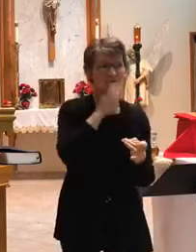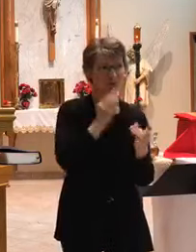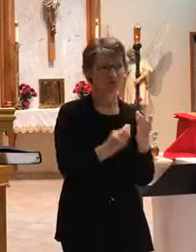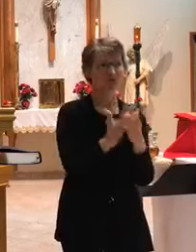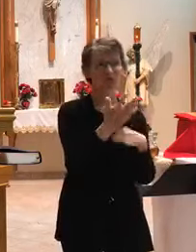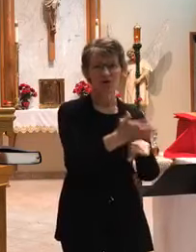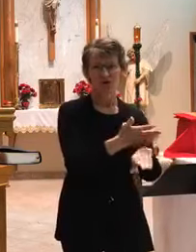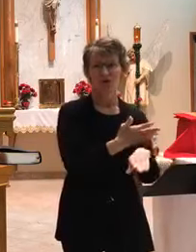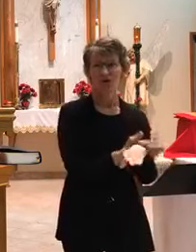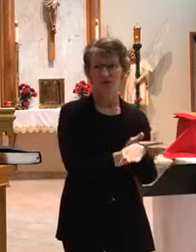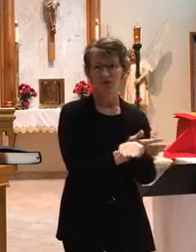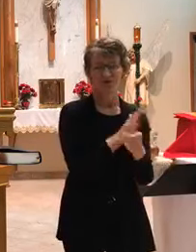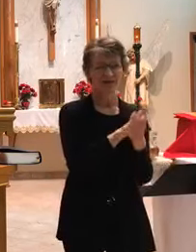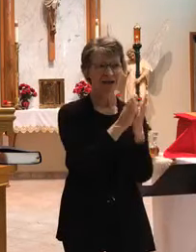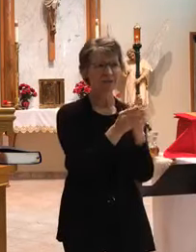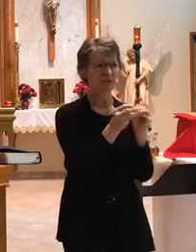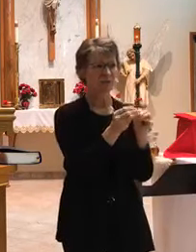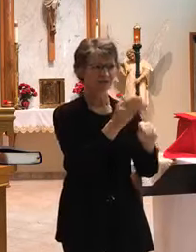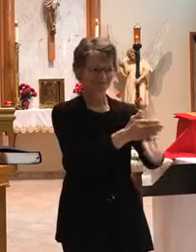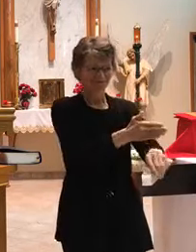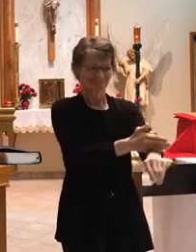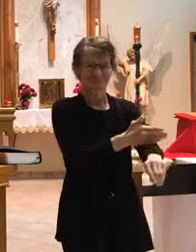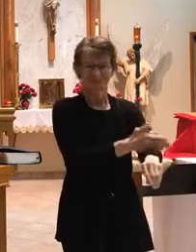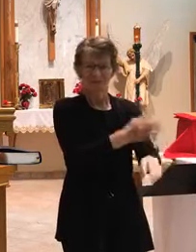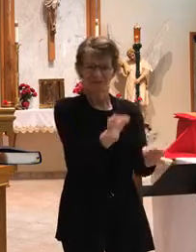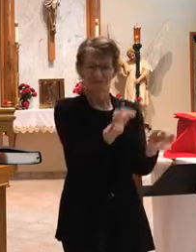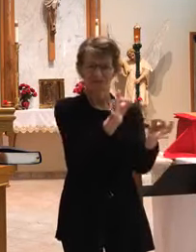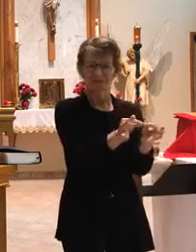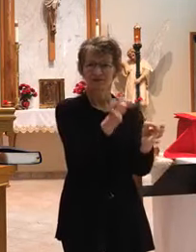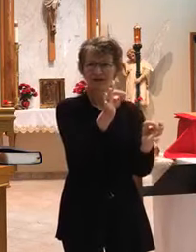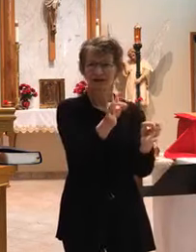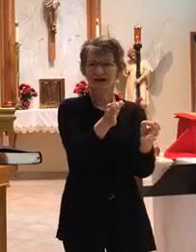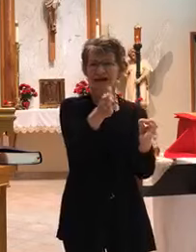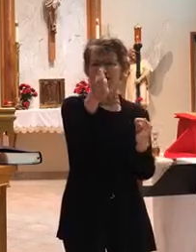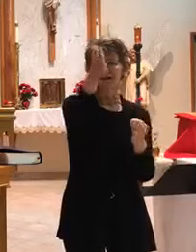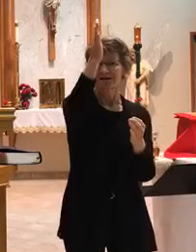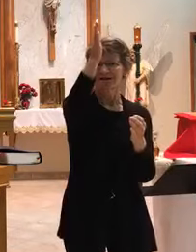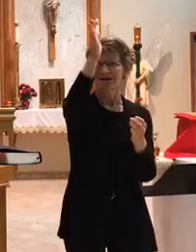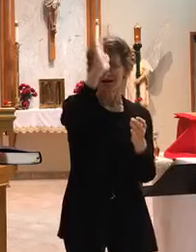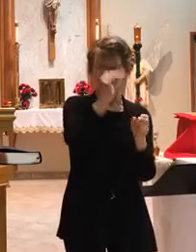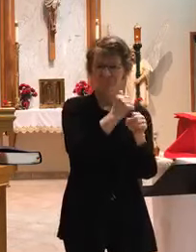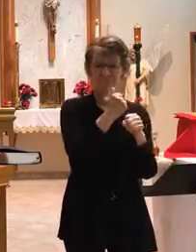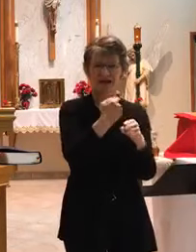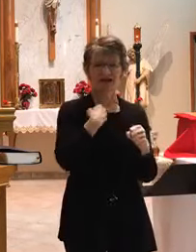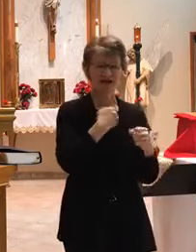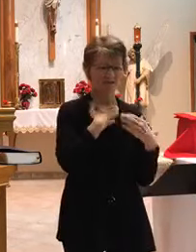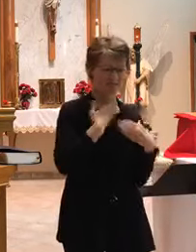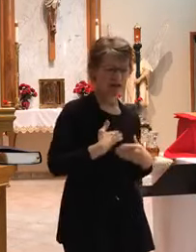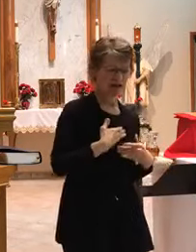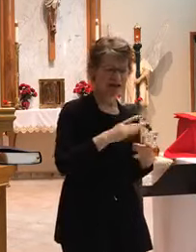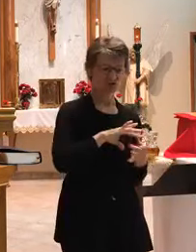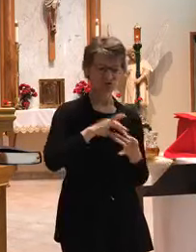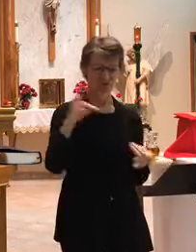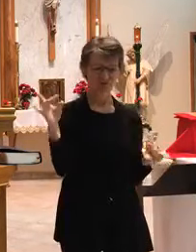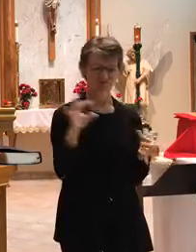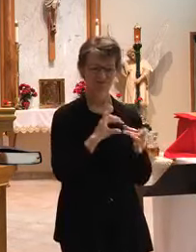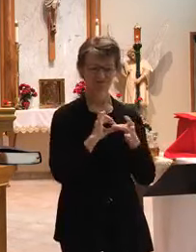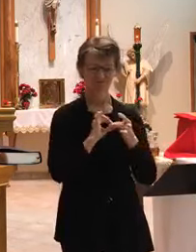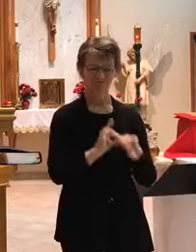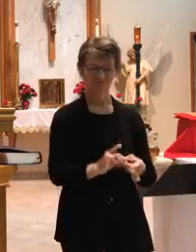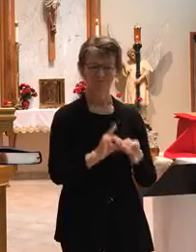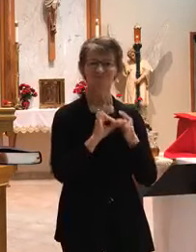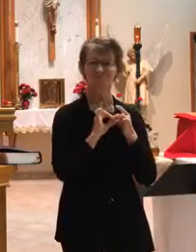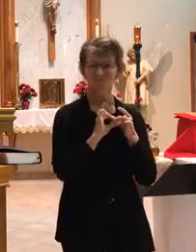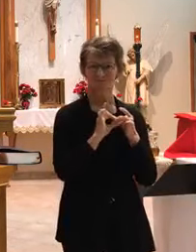in perfection. God made us body and soul unity, and when we respond to God, the